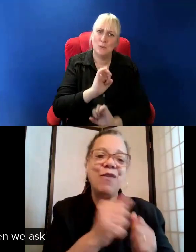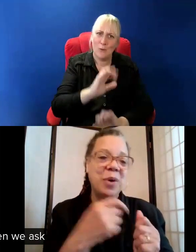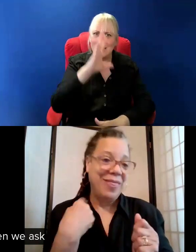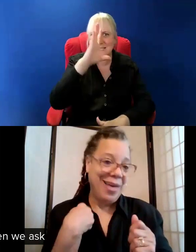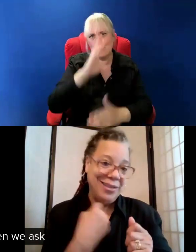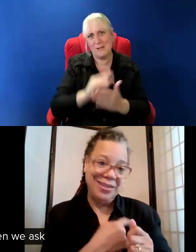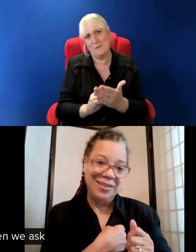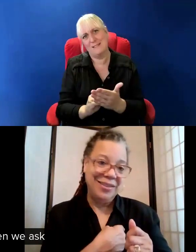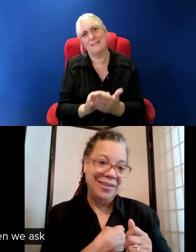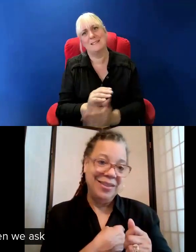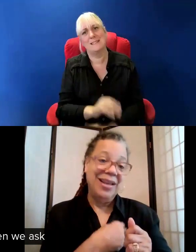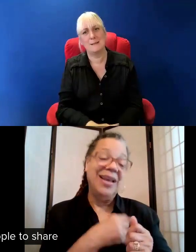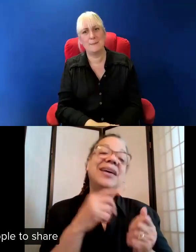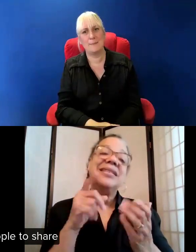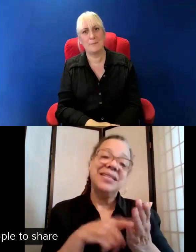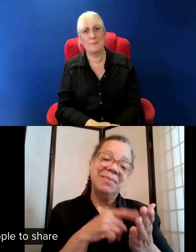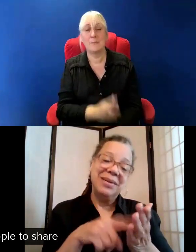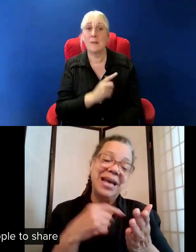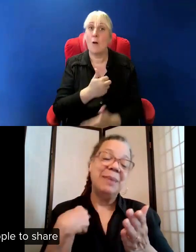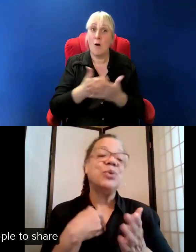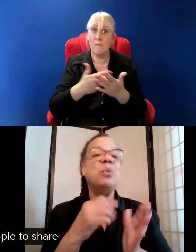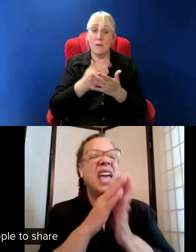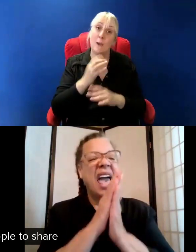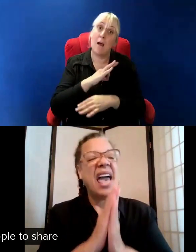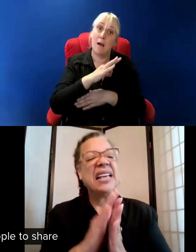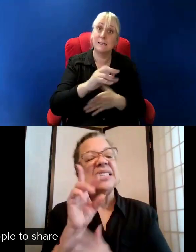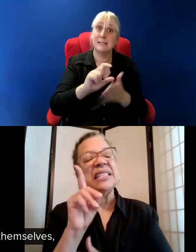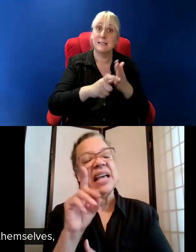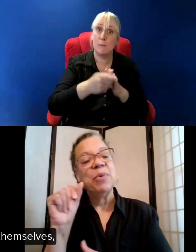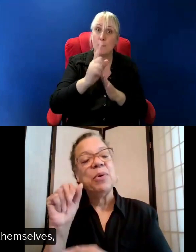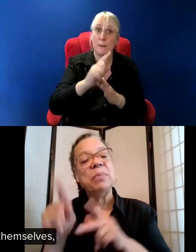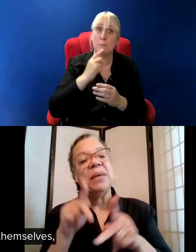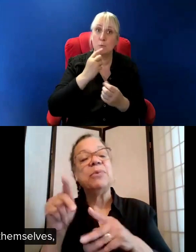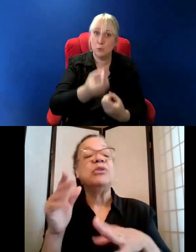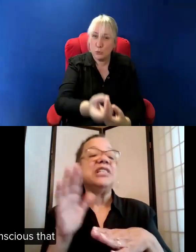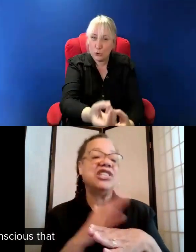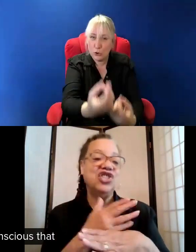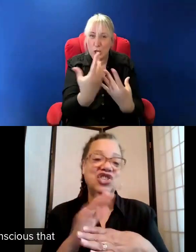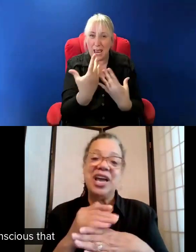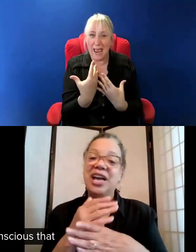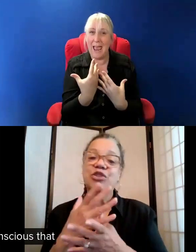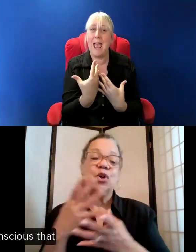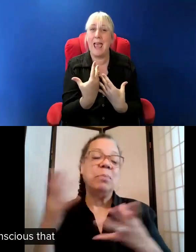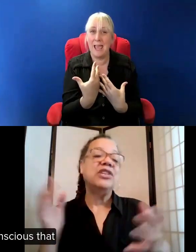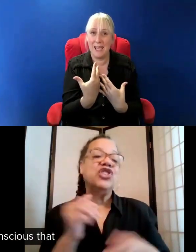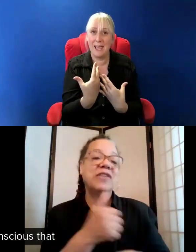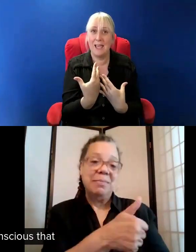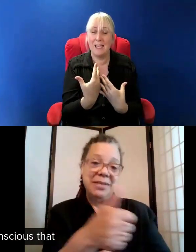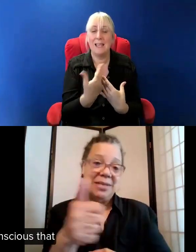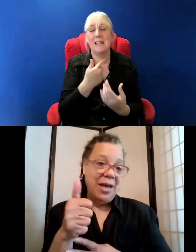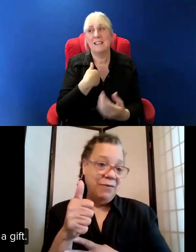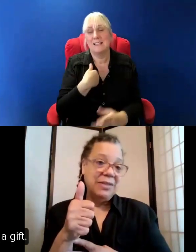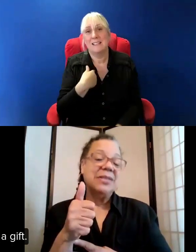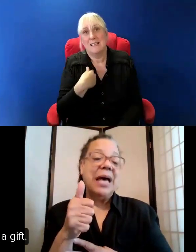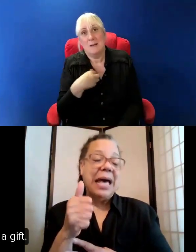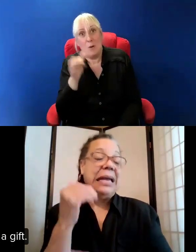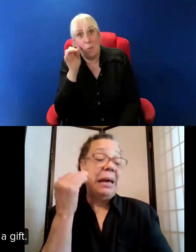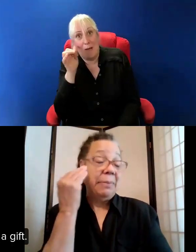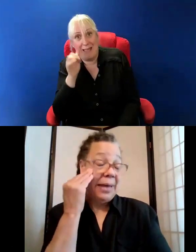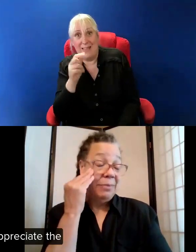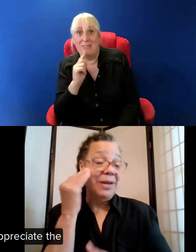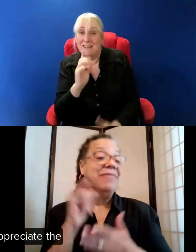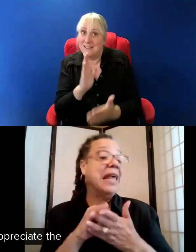often we ask disabled people to share so much of themselves, and I am conscious that that is a